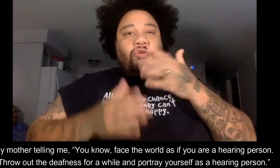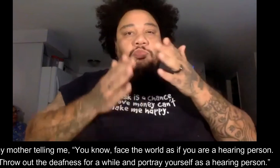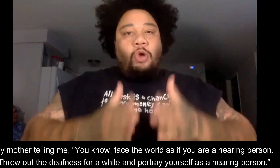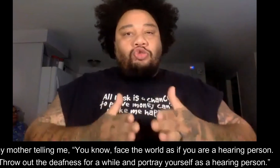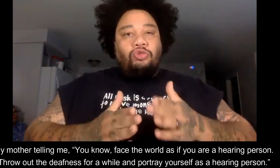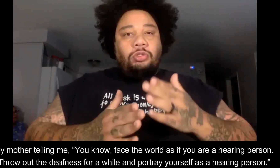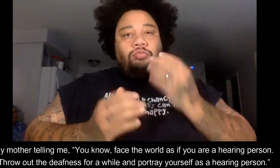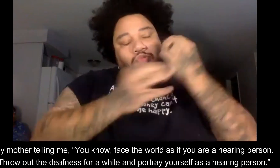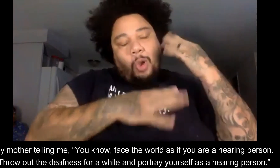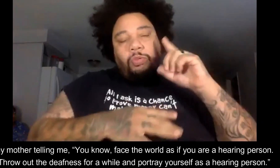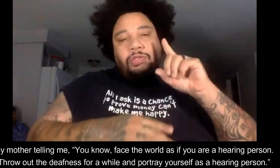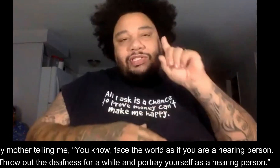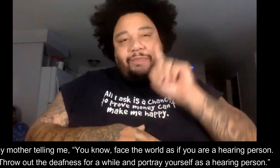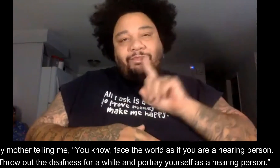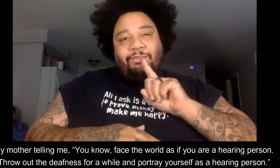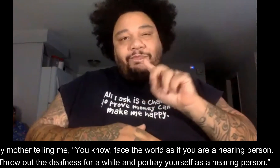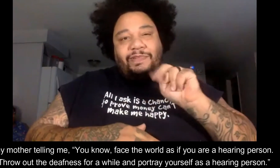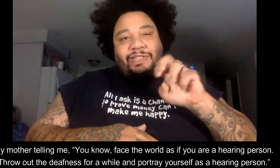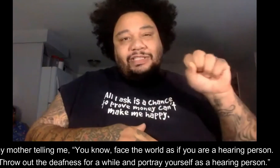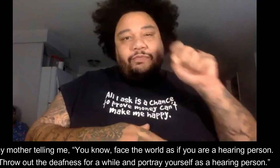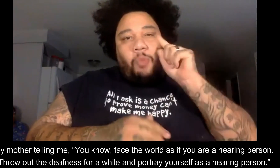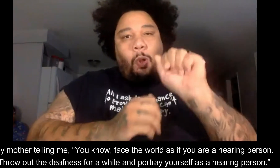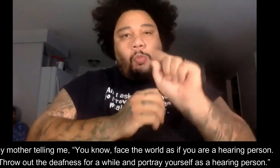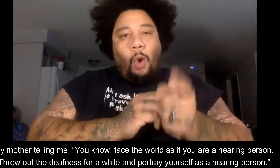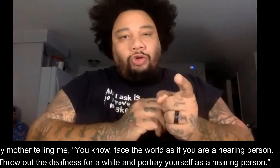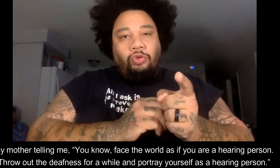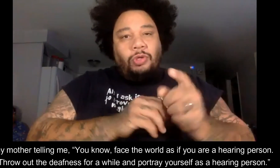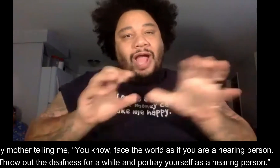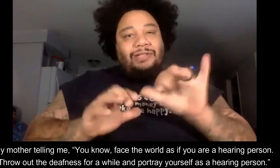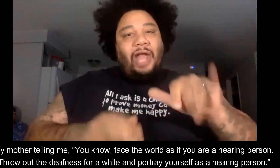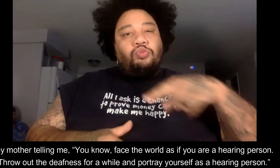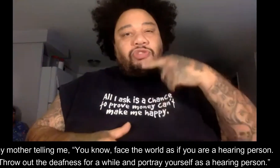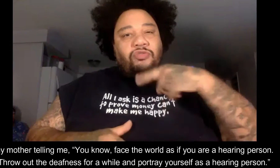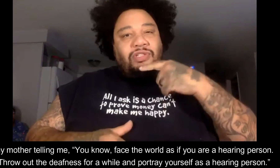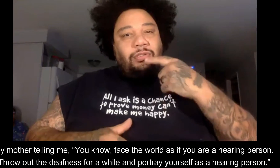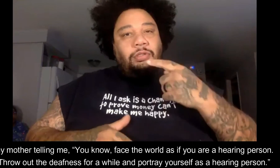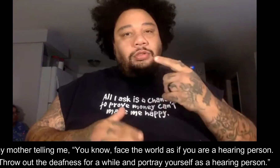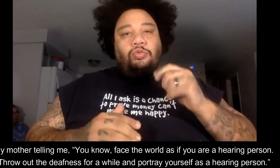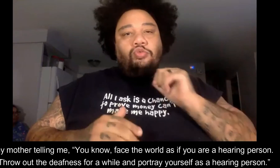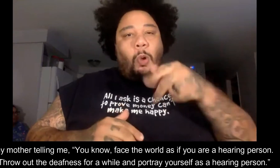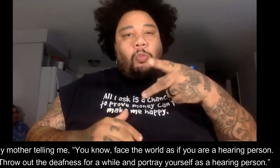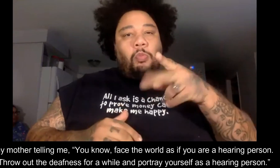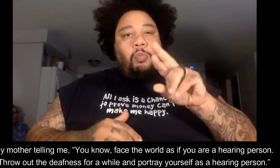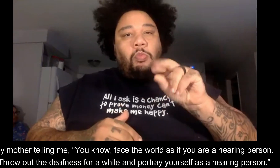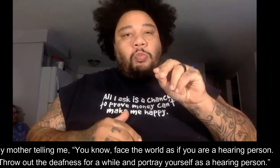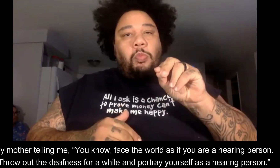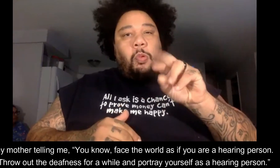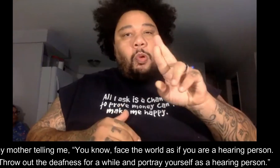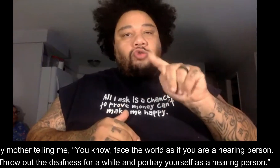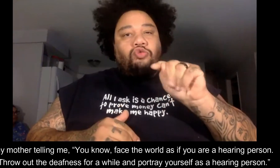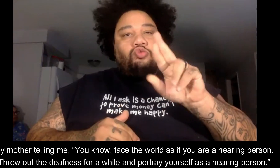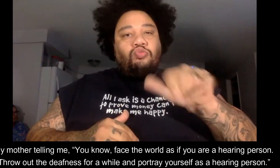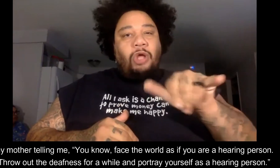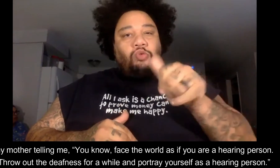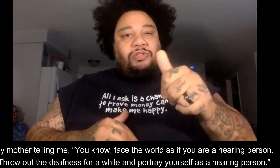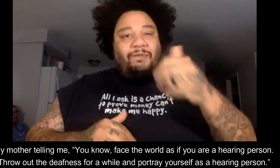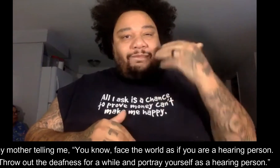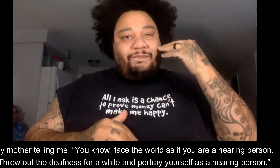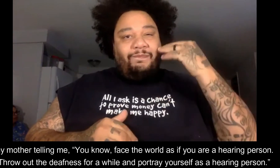me, face the world as you're a hearing person, throw out the deafness for a while and portray